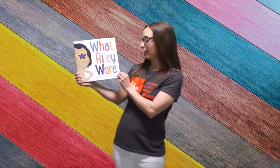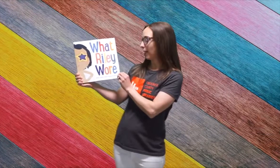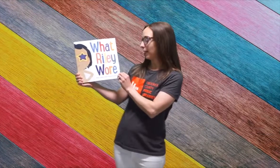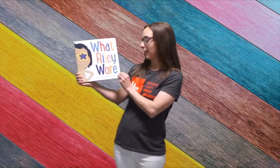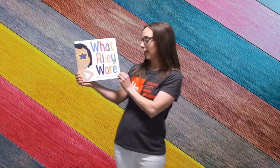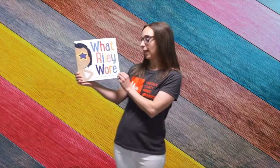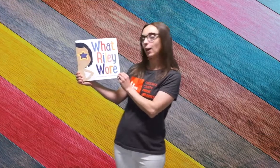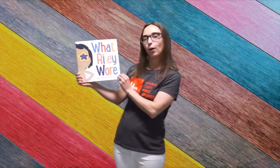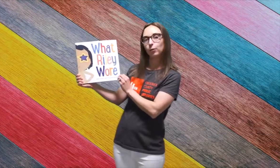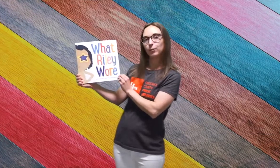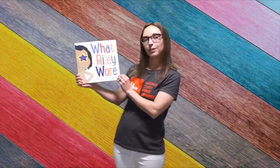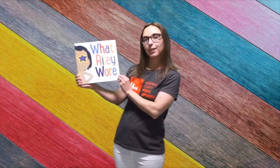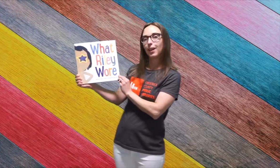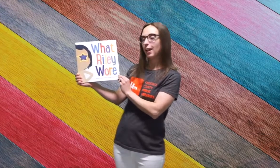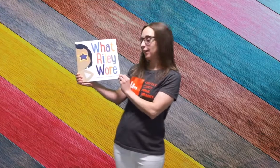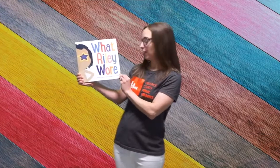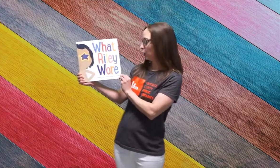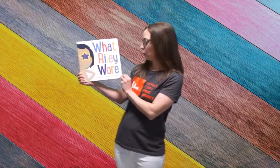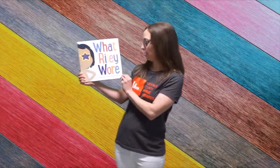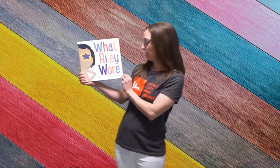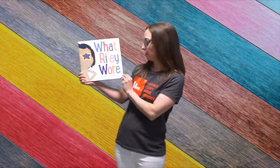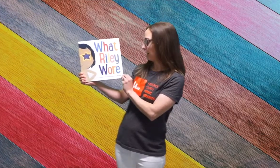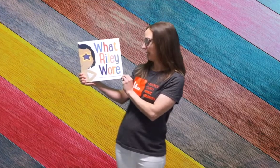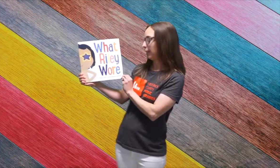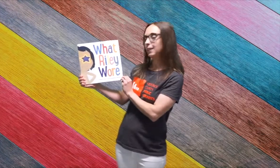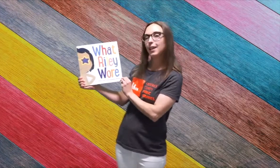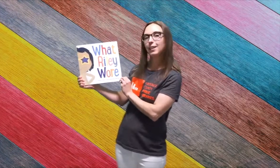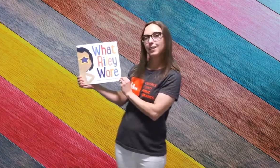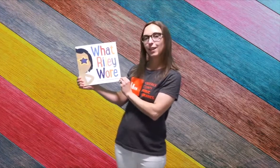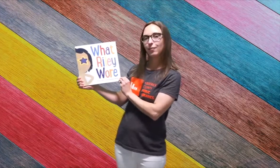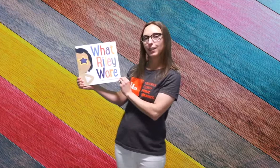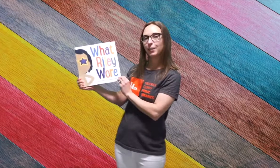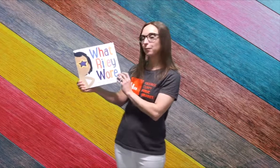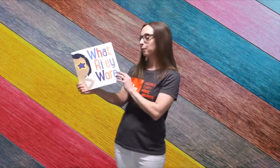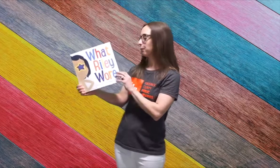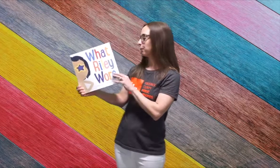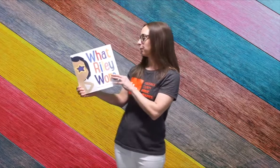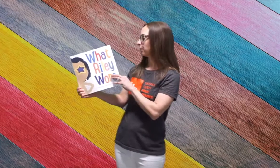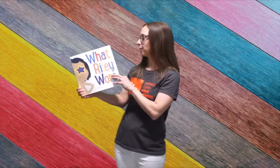K. Arnold and illustrated by Linda Davick.